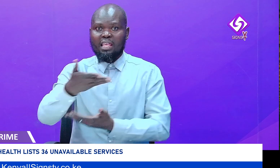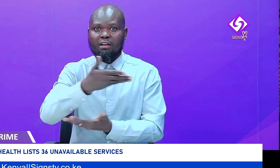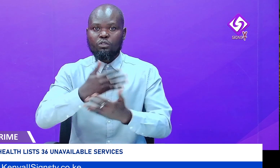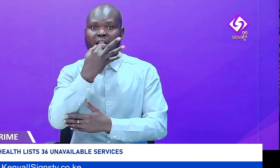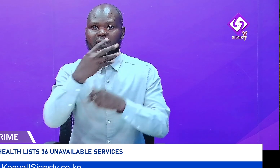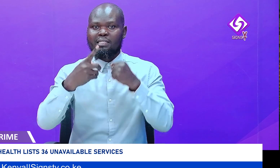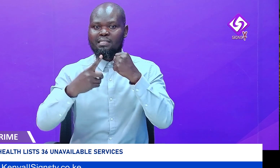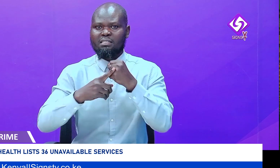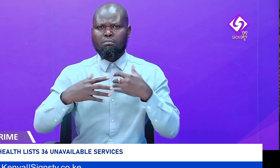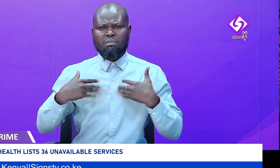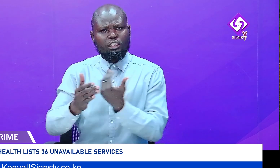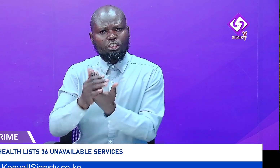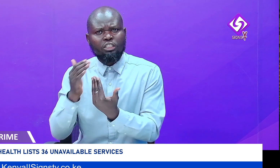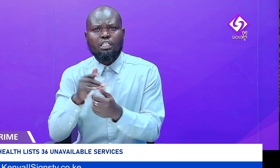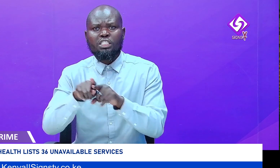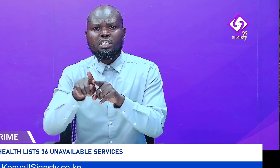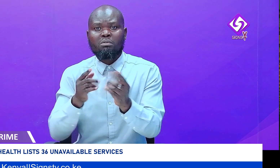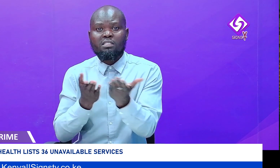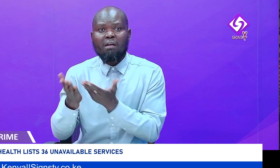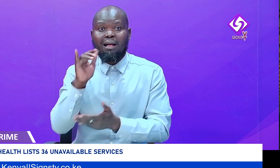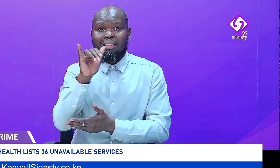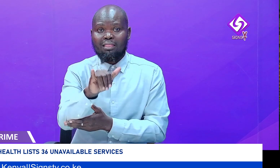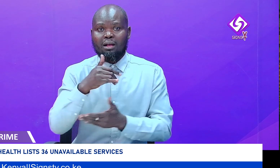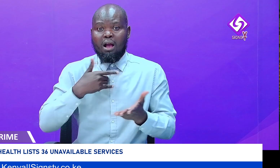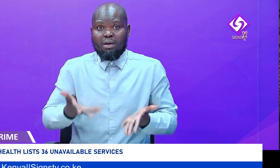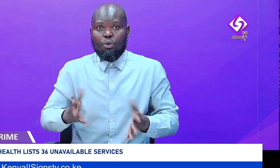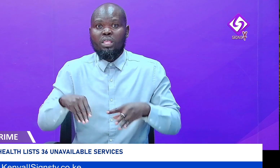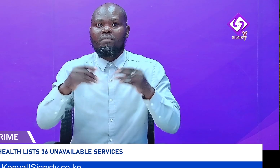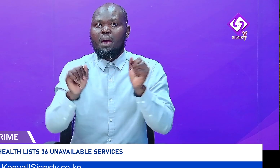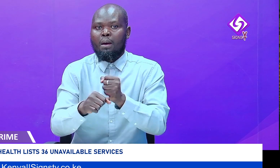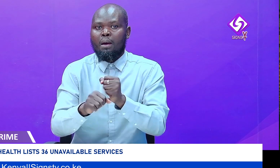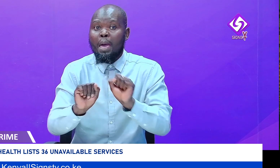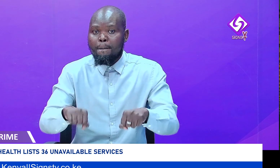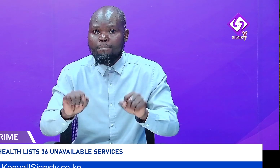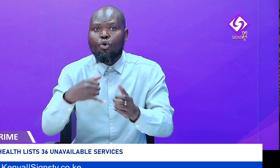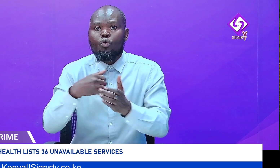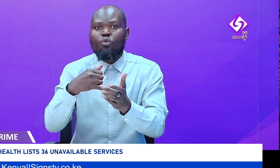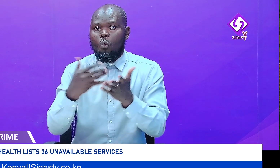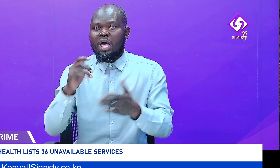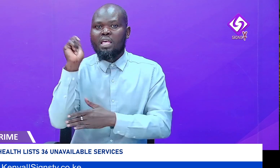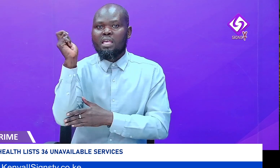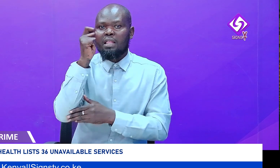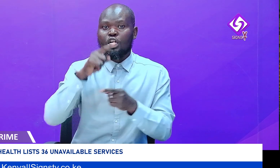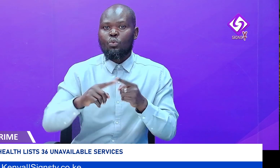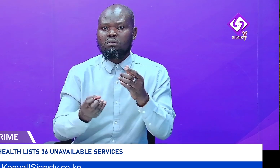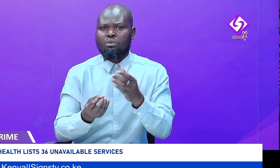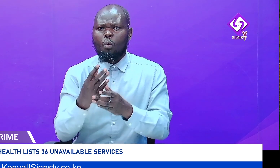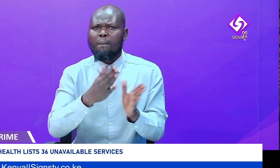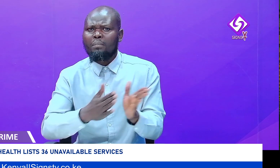And moving on, the Ministry of Health has gazetted 36 healthcare services that are currently unavailable